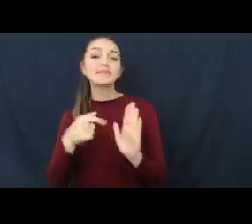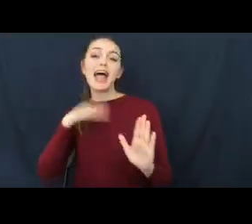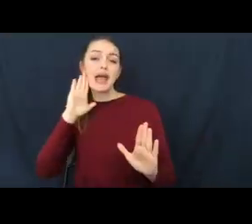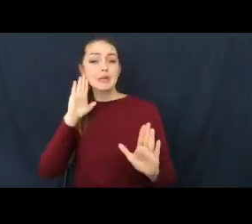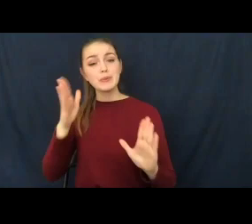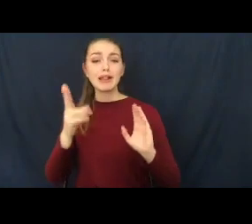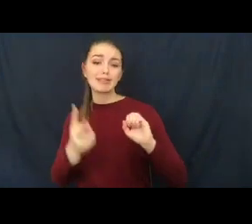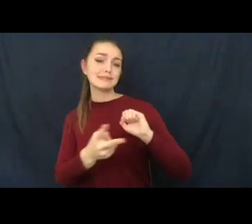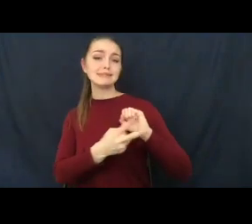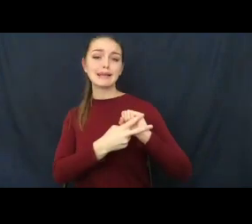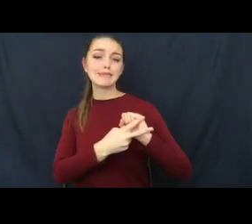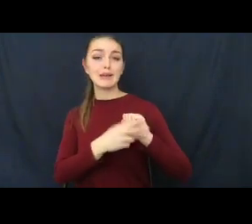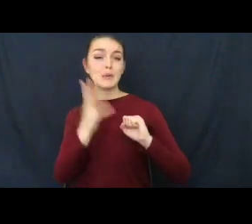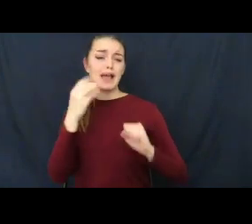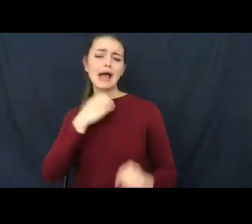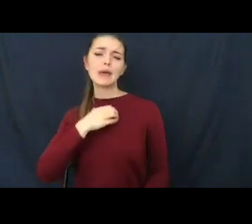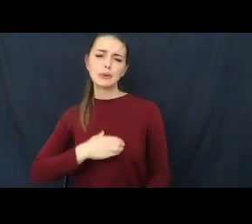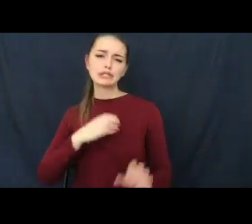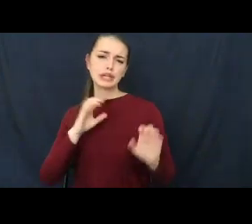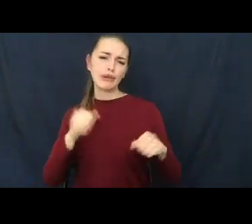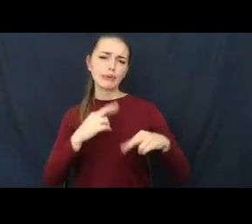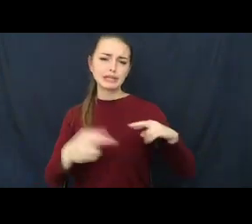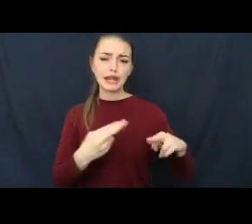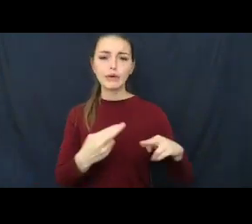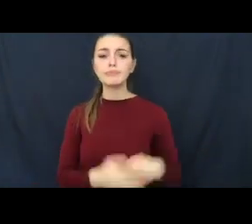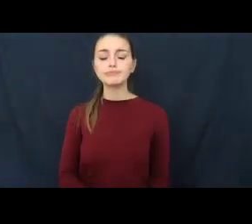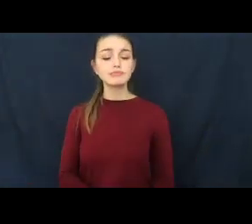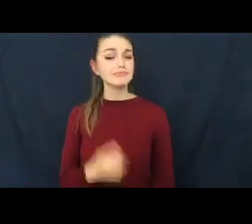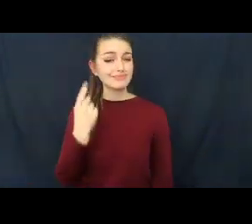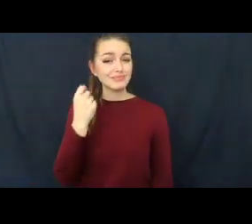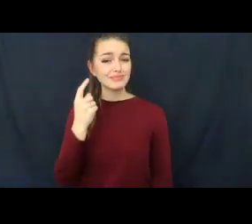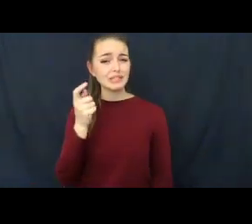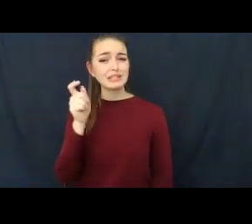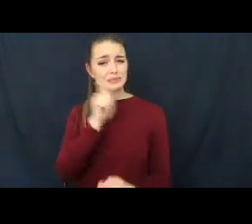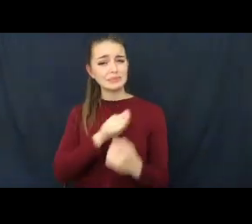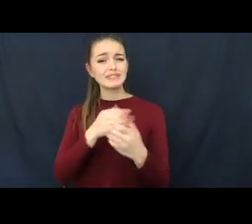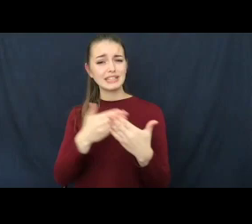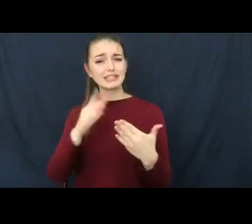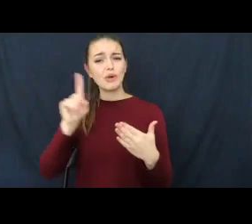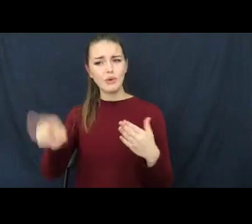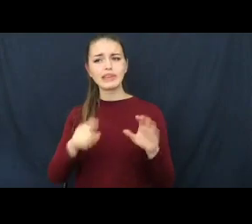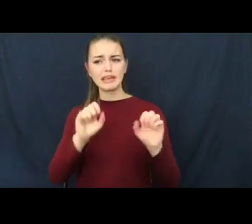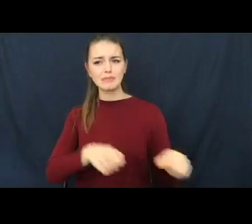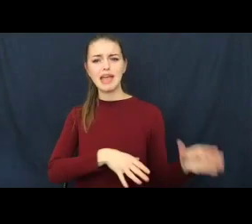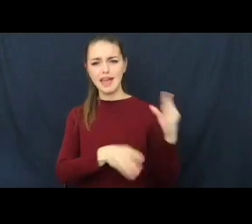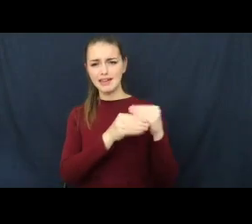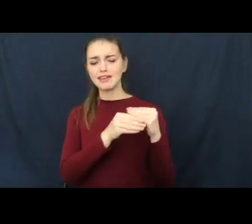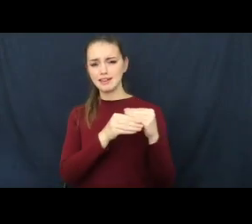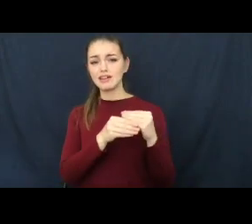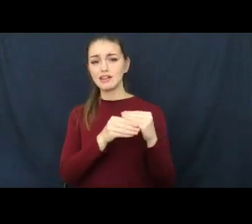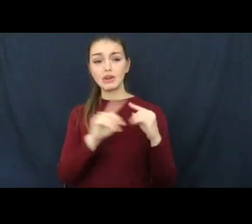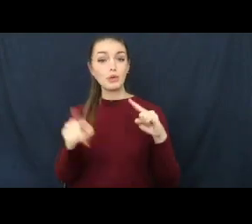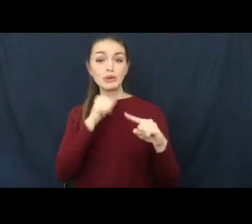co-mingle because I wish that I could recycle here. And there are only certain things that can go into our co-mingle. And when we don't follow